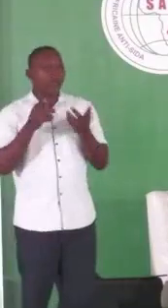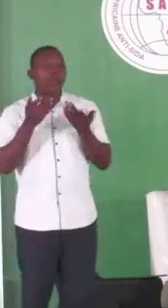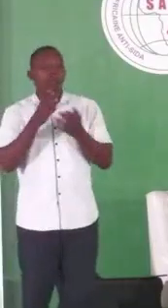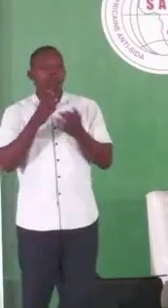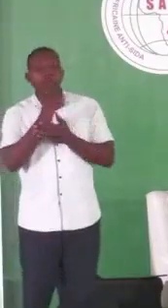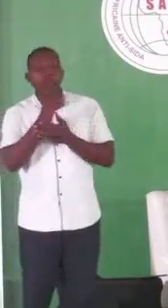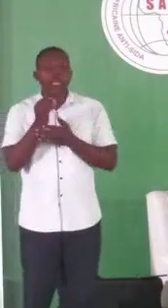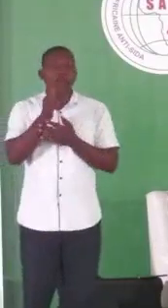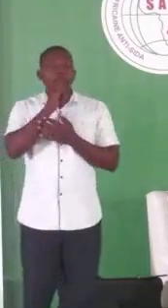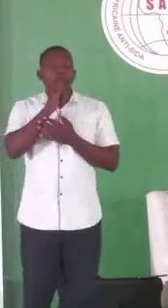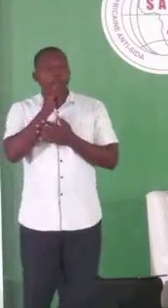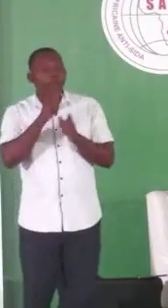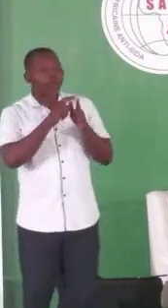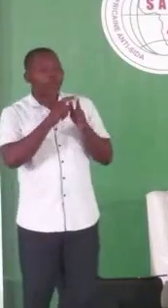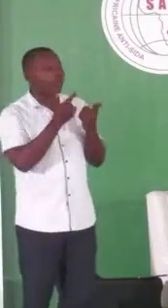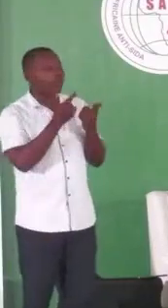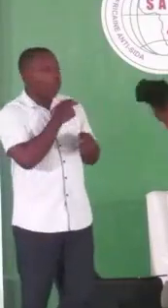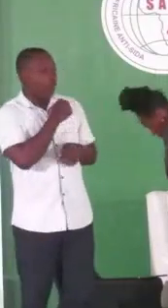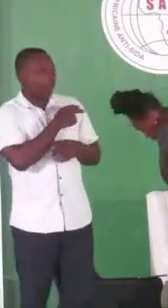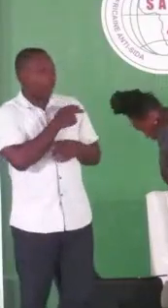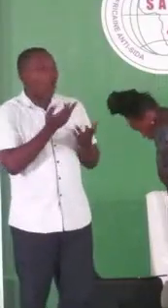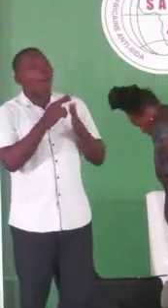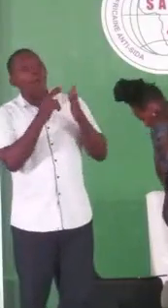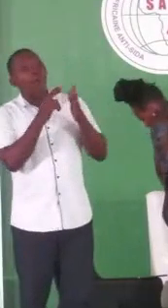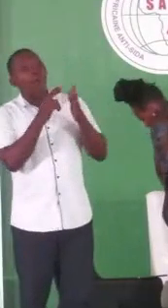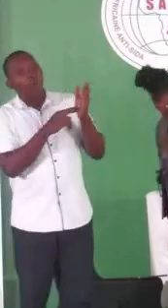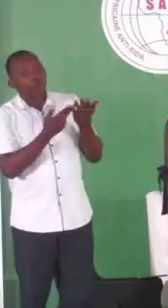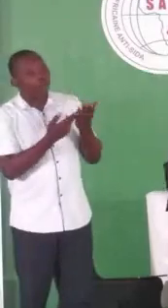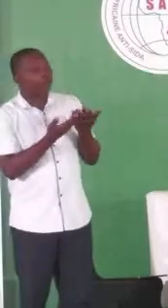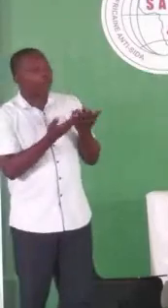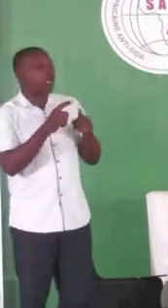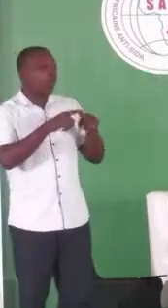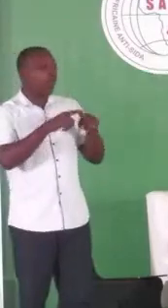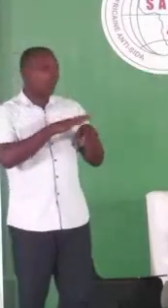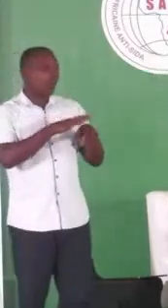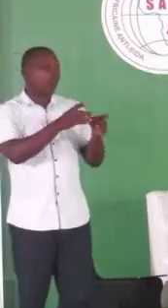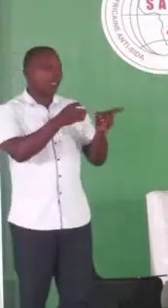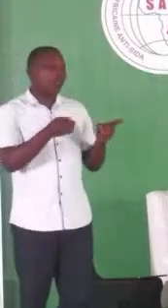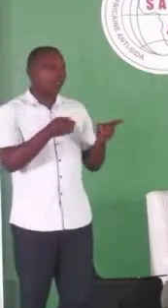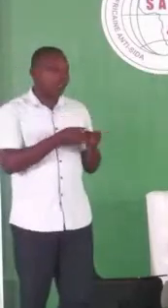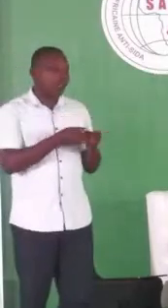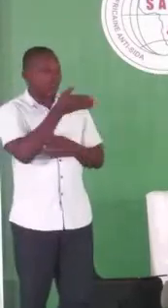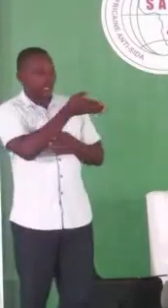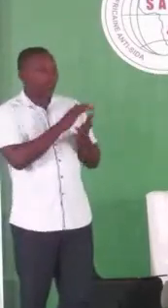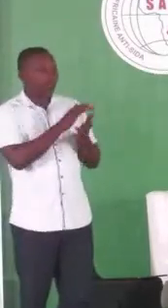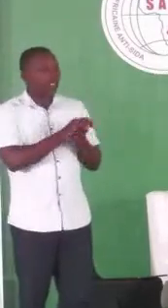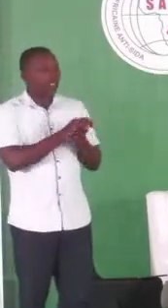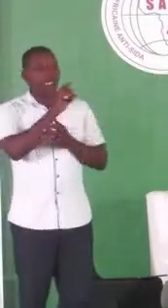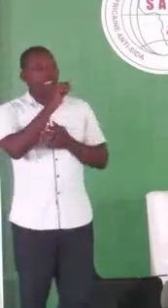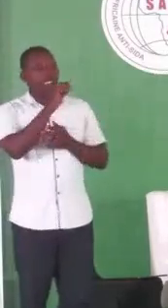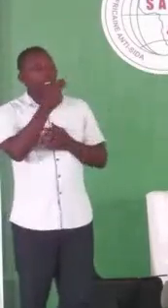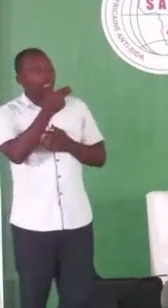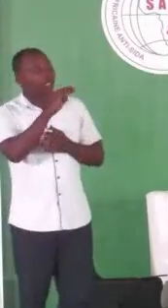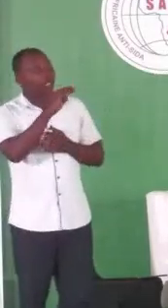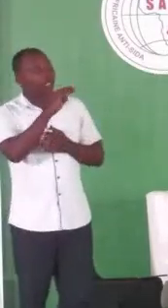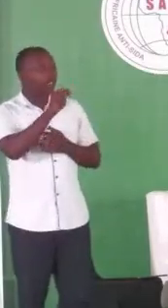report, depending on which district they are in, they report through the DHMT models. So then what we